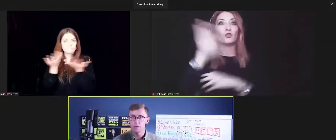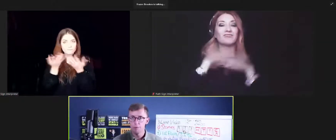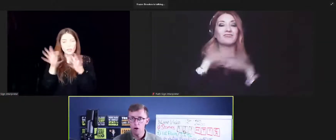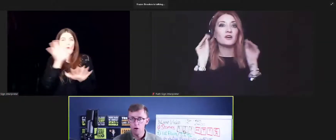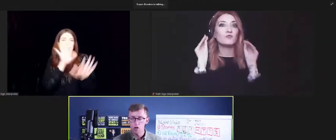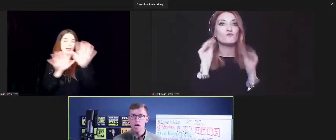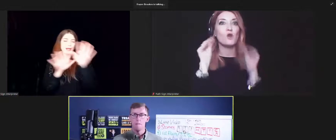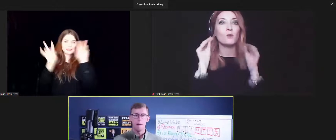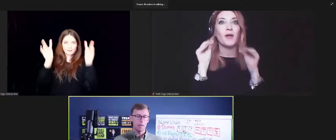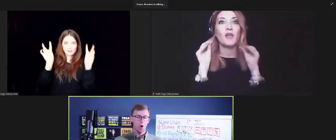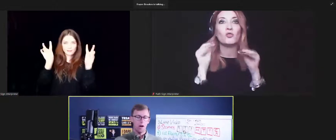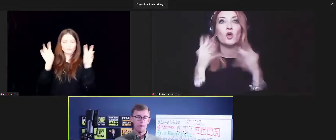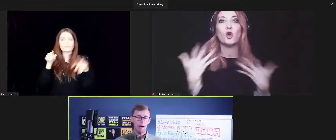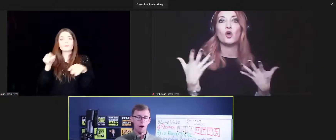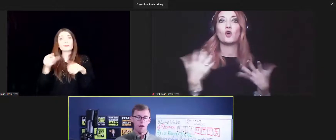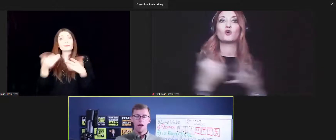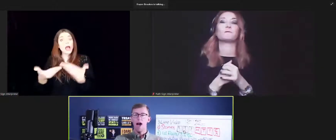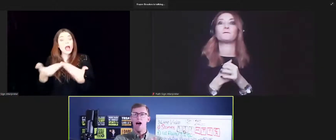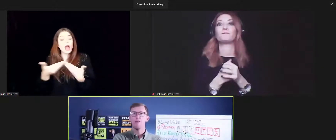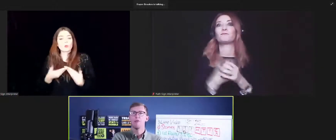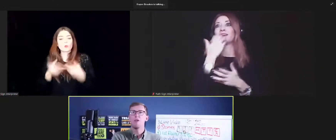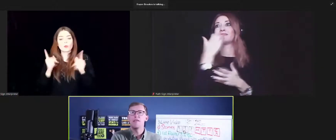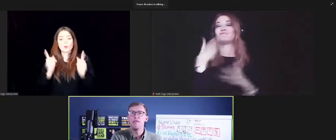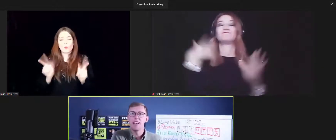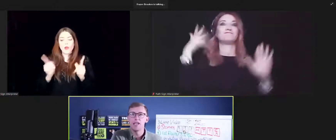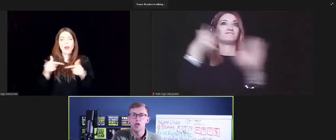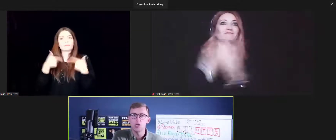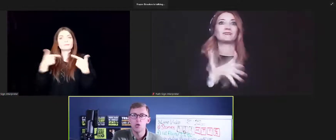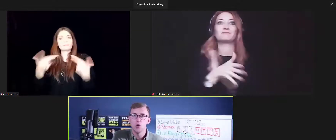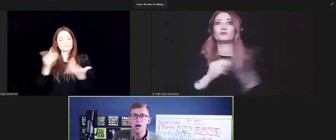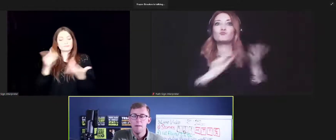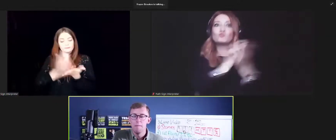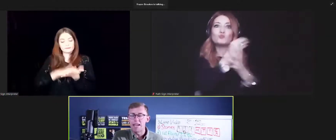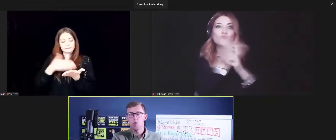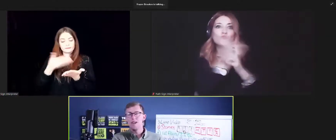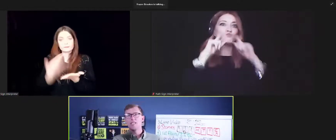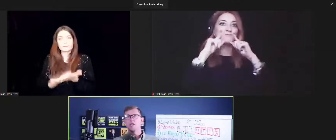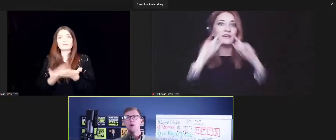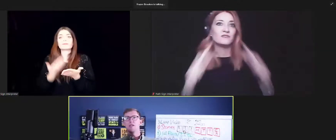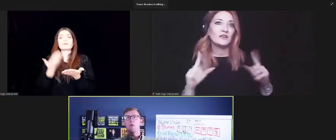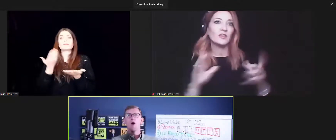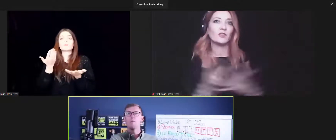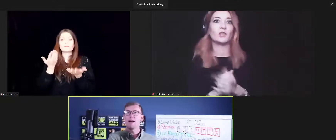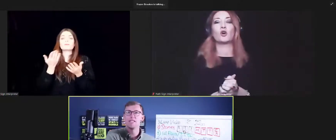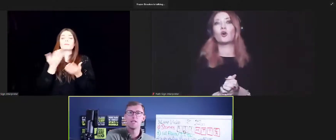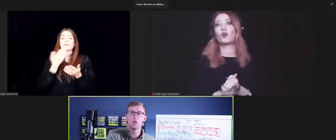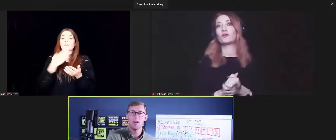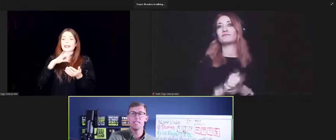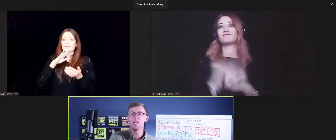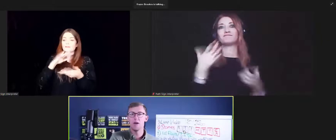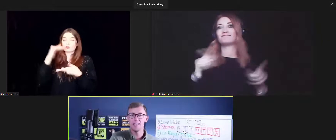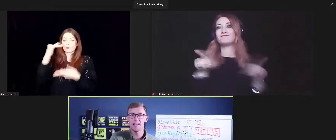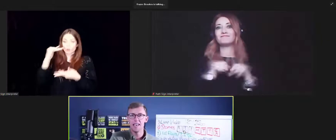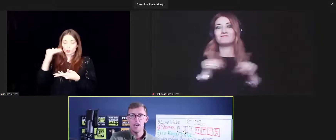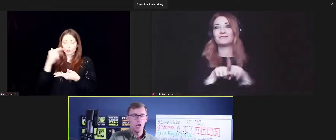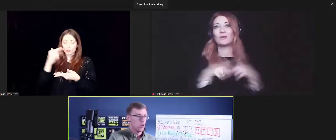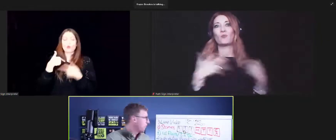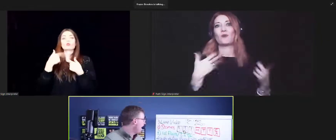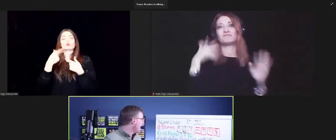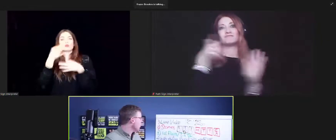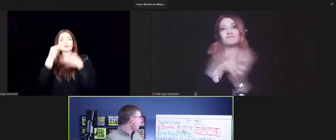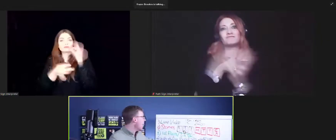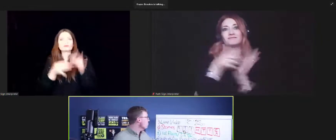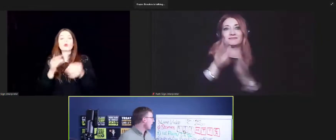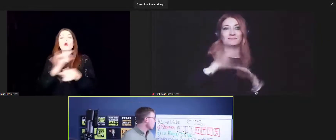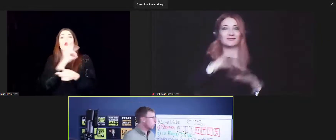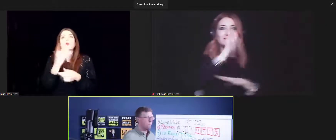of the product, maybe talking about 3 things to make 2021 better than 2020. You'll find